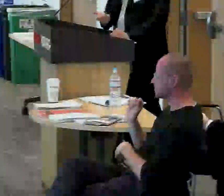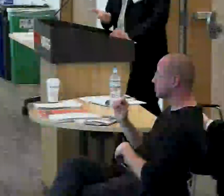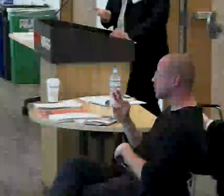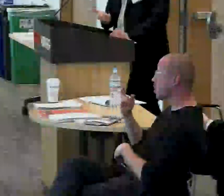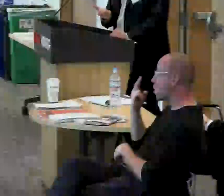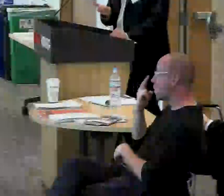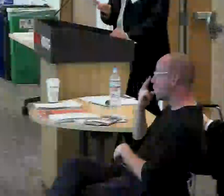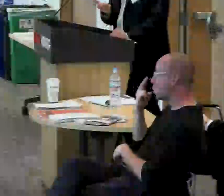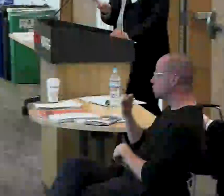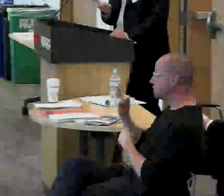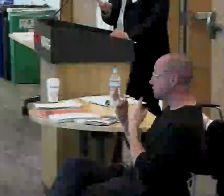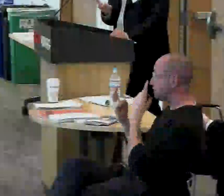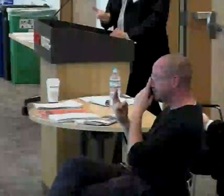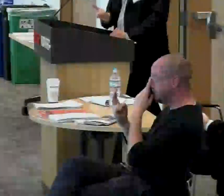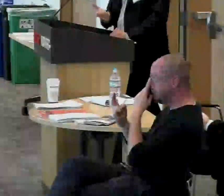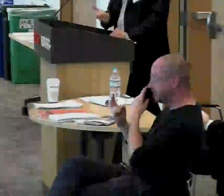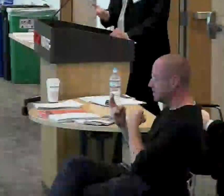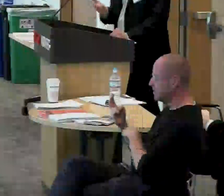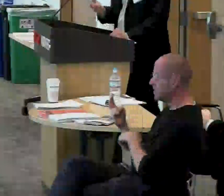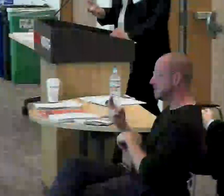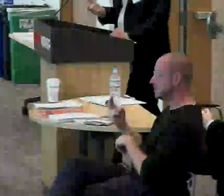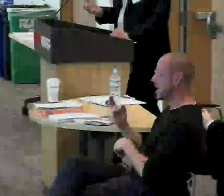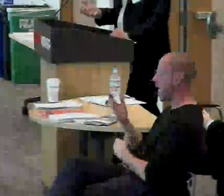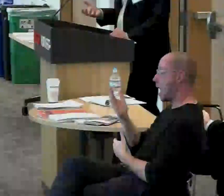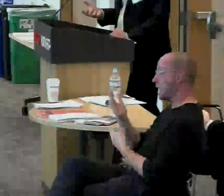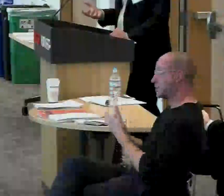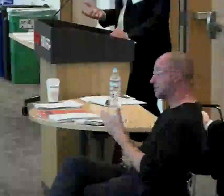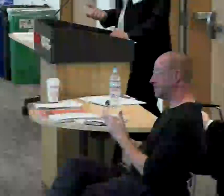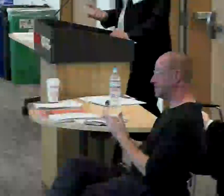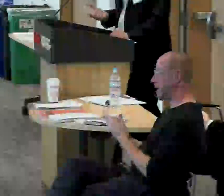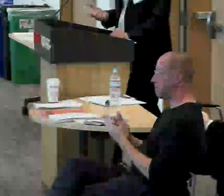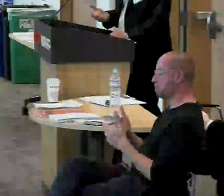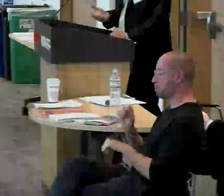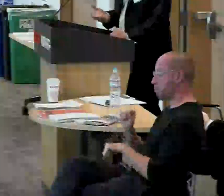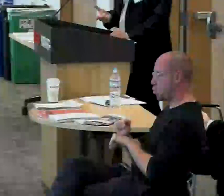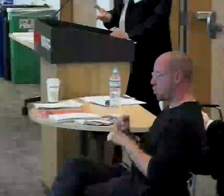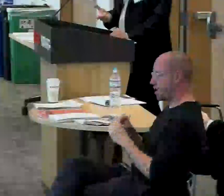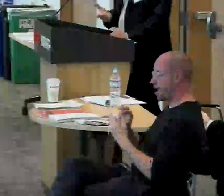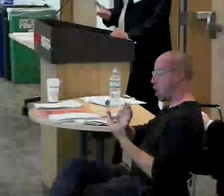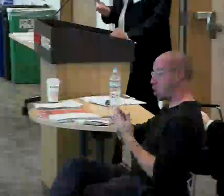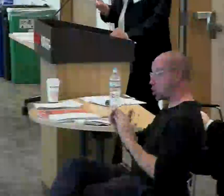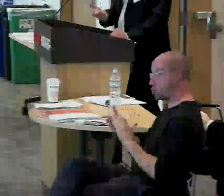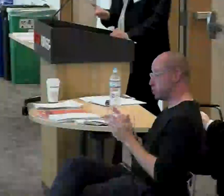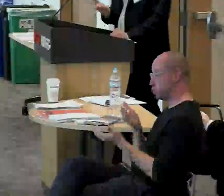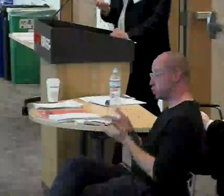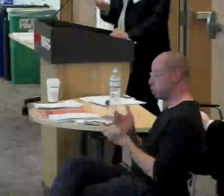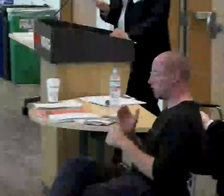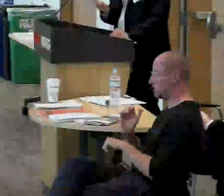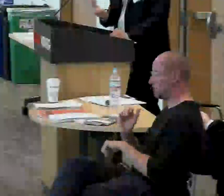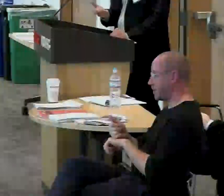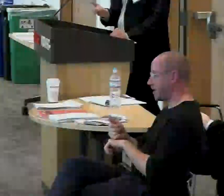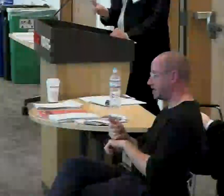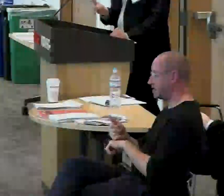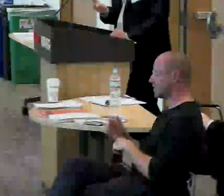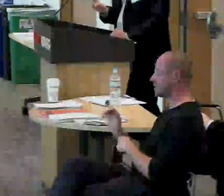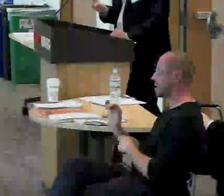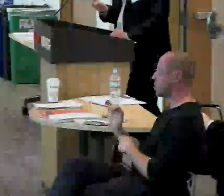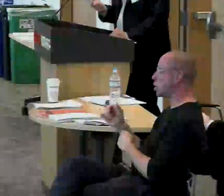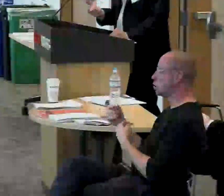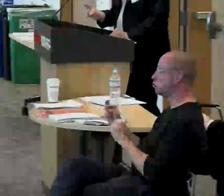community service based efforts, but institutions identifying effective and